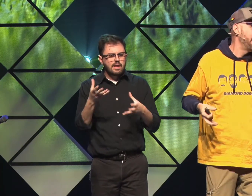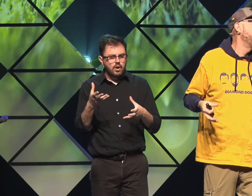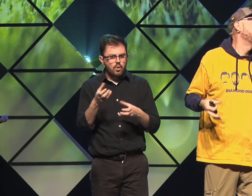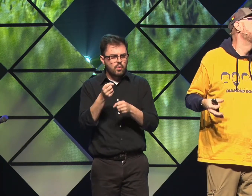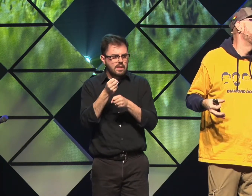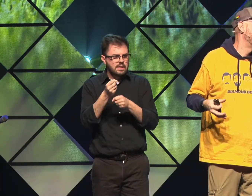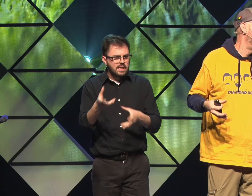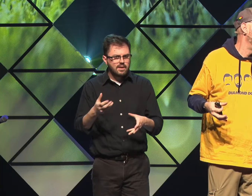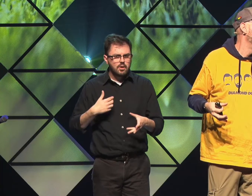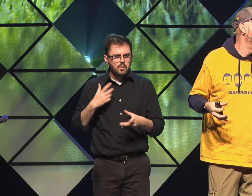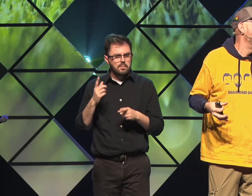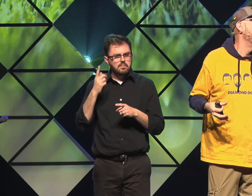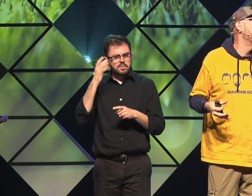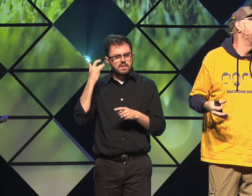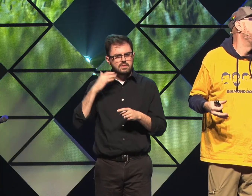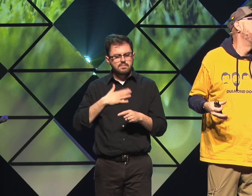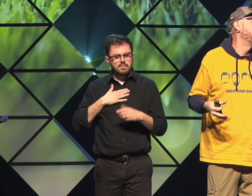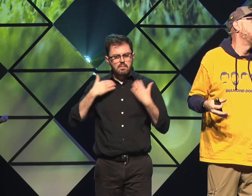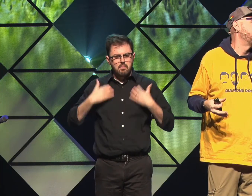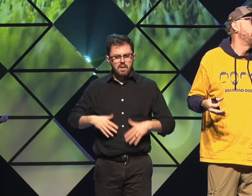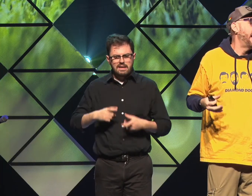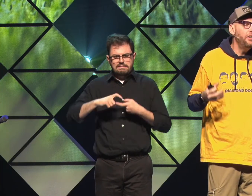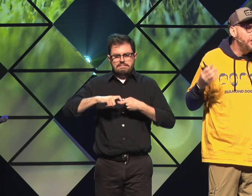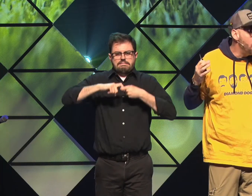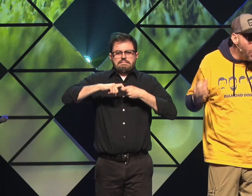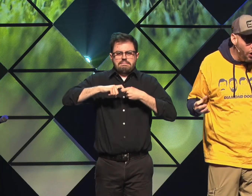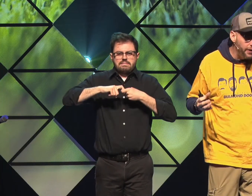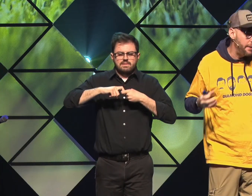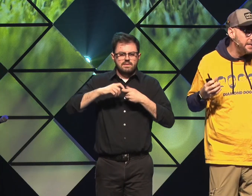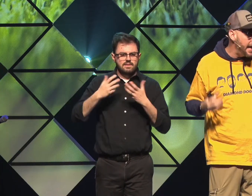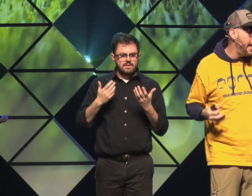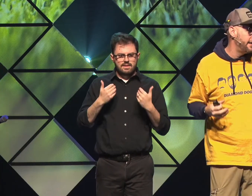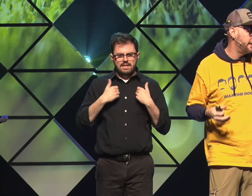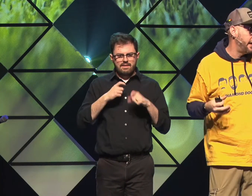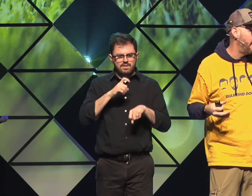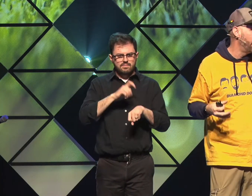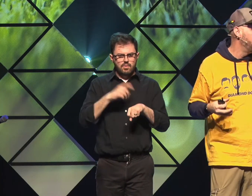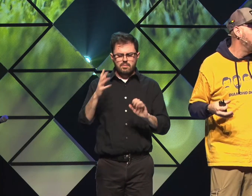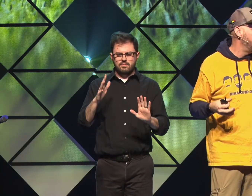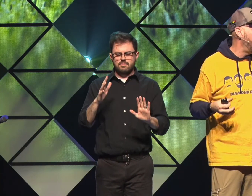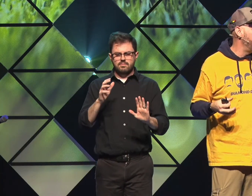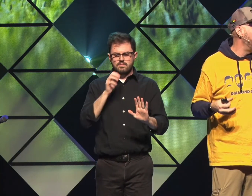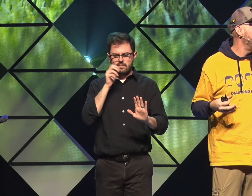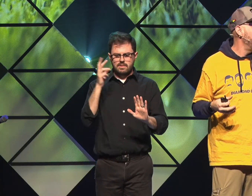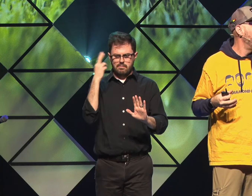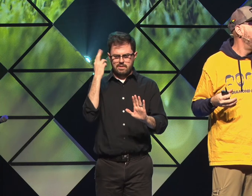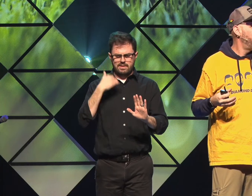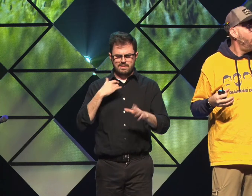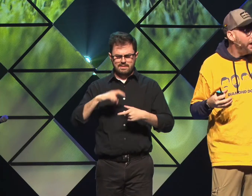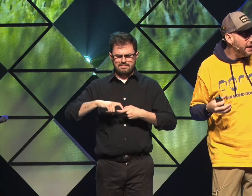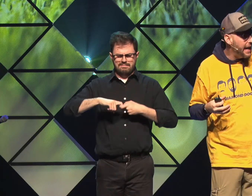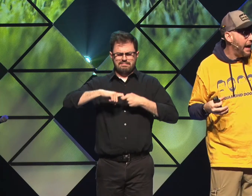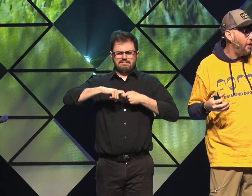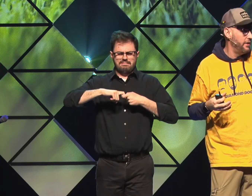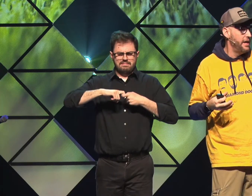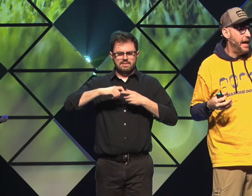Because everything's real tight. And then there's that moment of I don't even know that I'm tense there. And then he'll point it out, and I